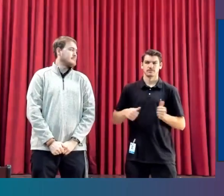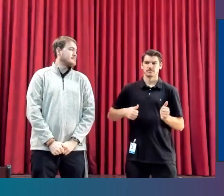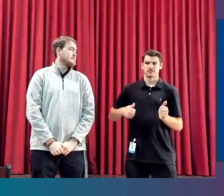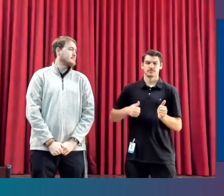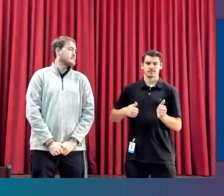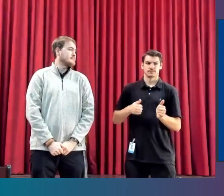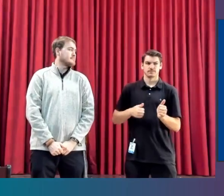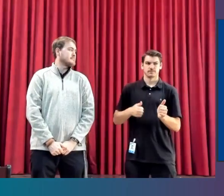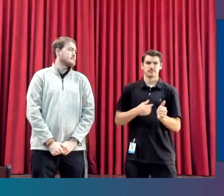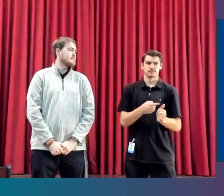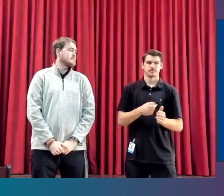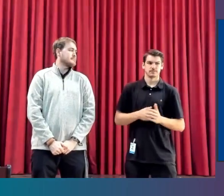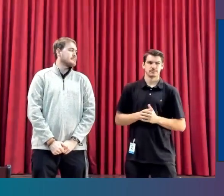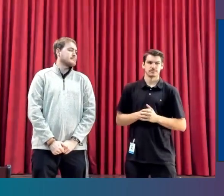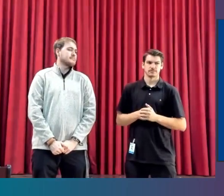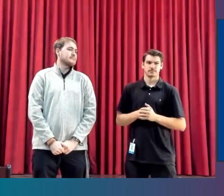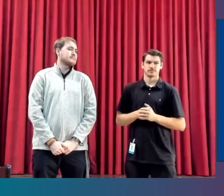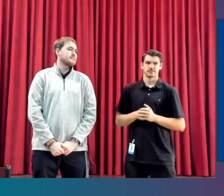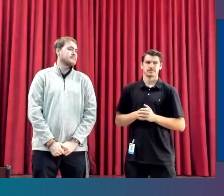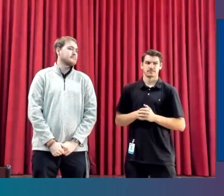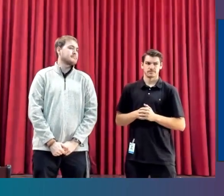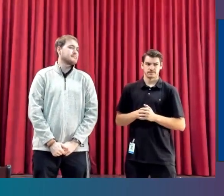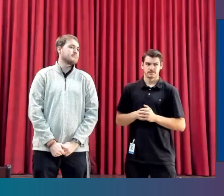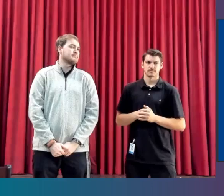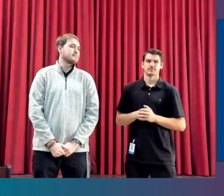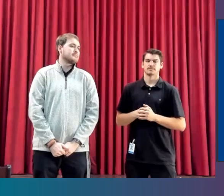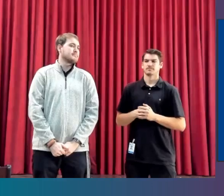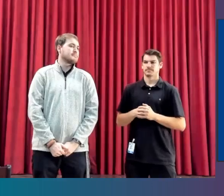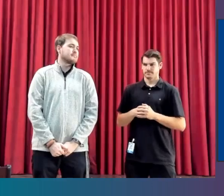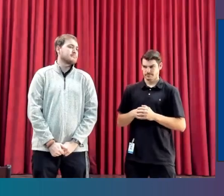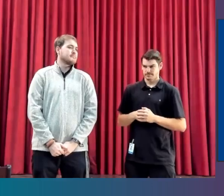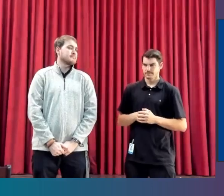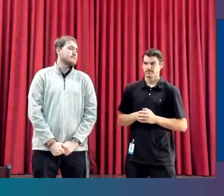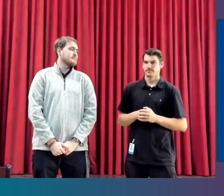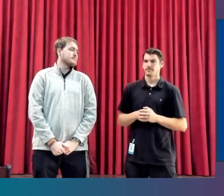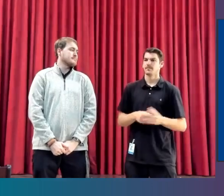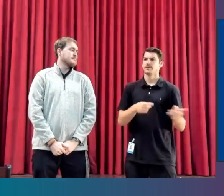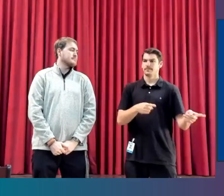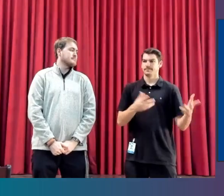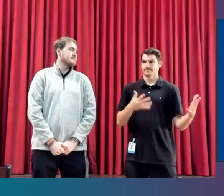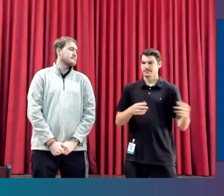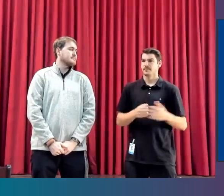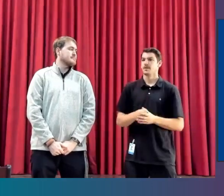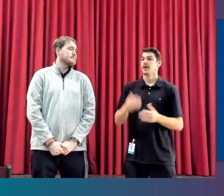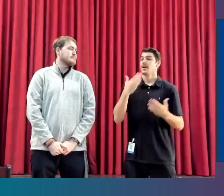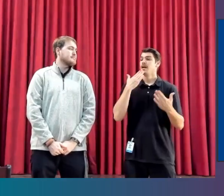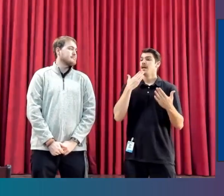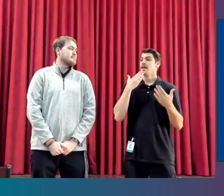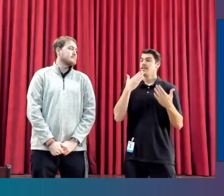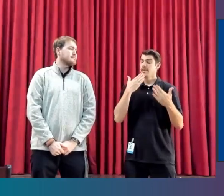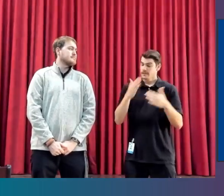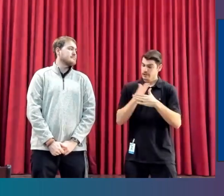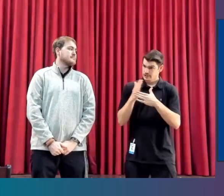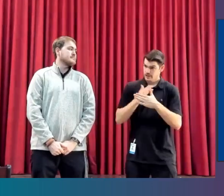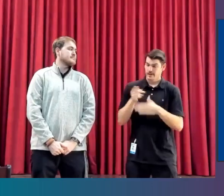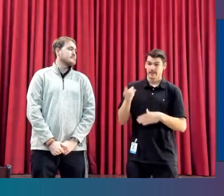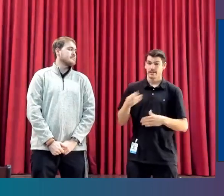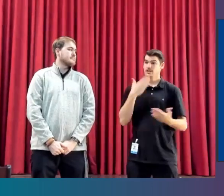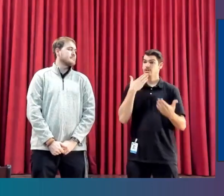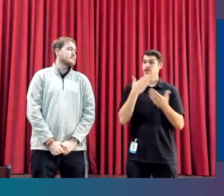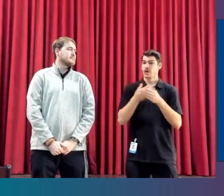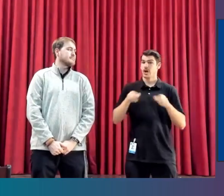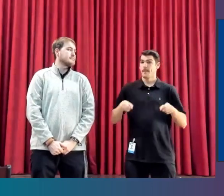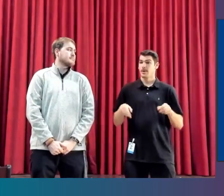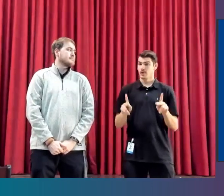the technology that we have. So, I mean, I did want to say something positive about it. Well, thank you for for sharing that. And this is a really good